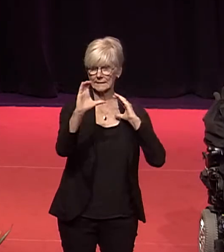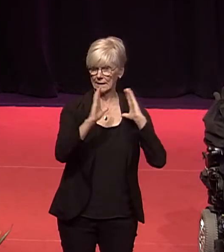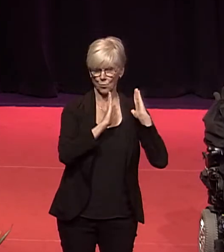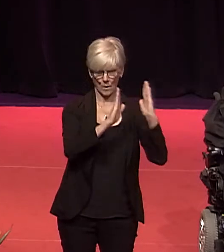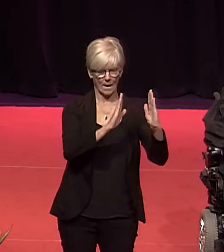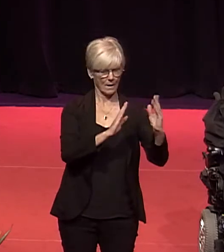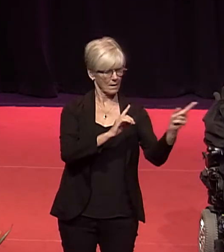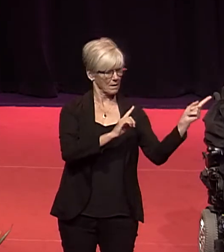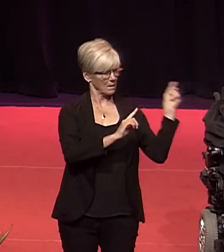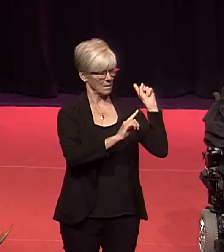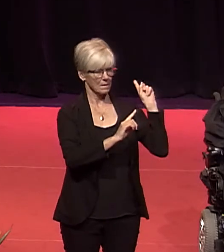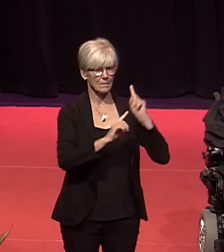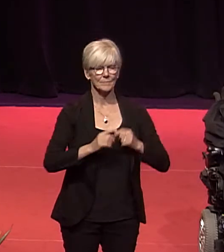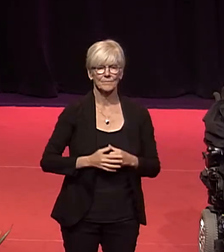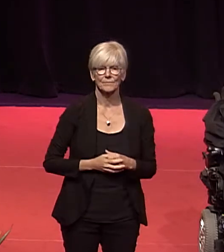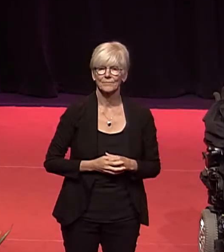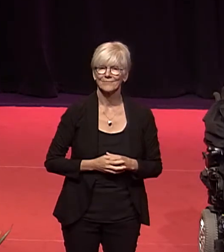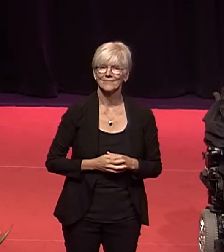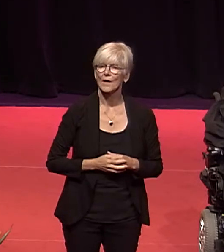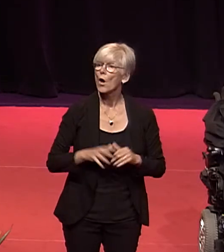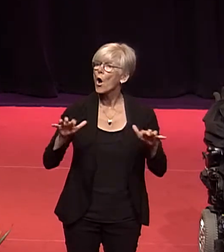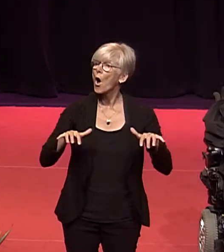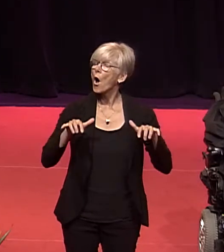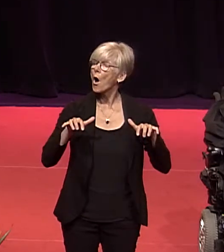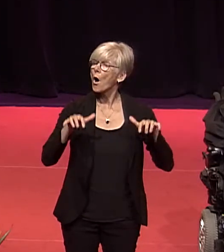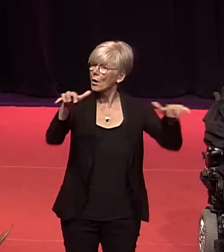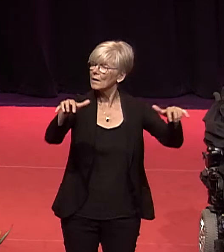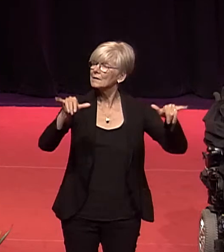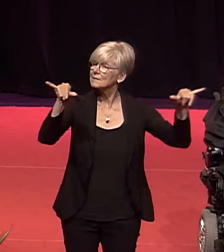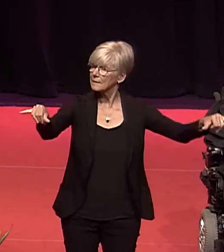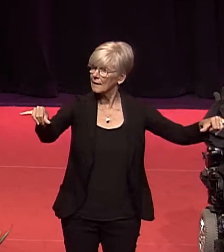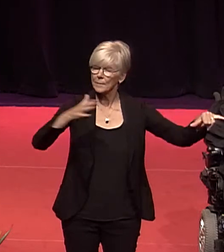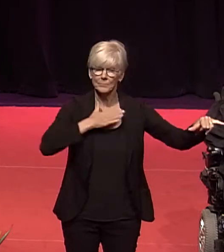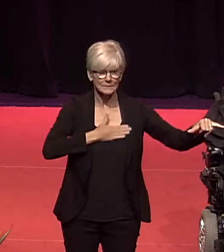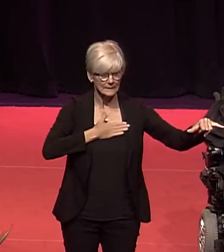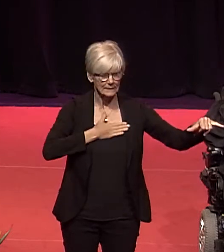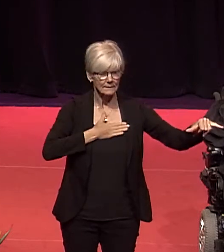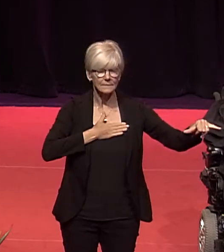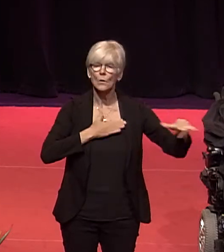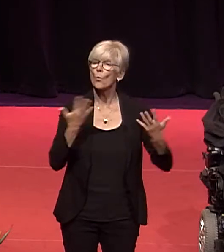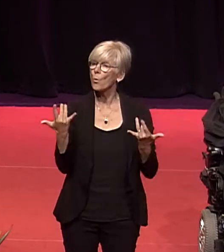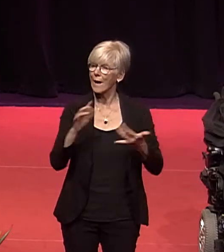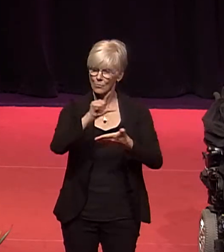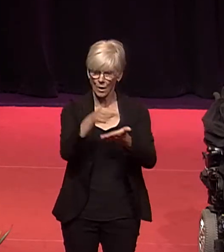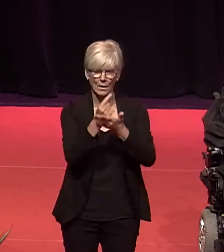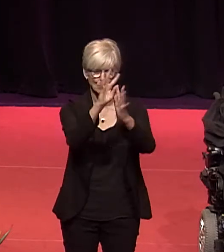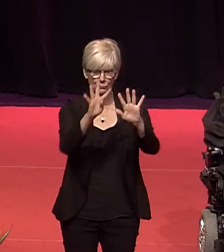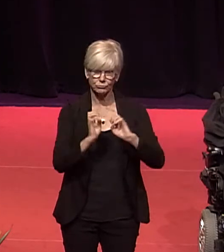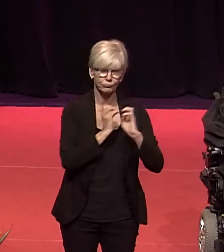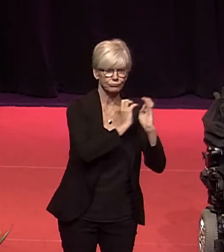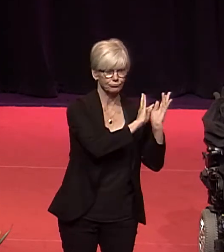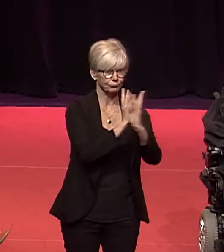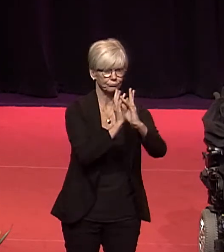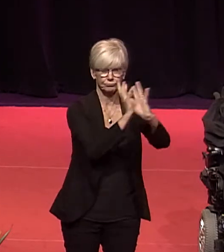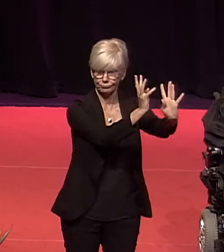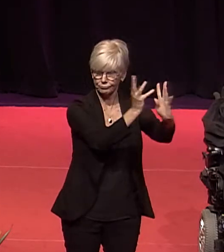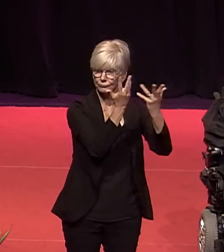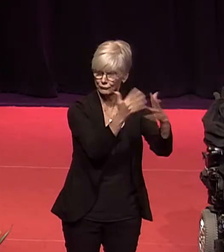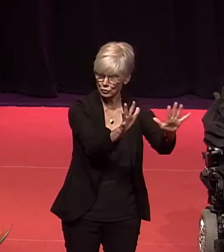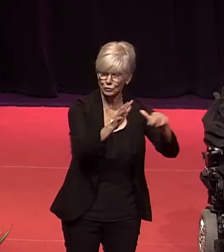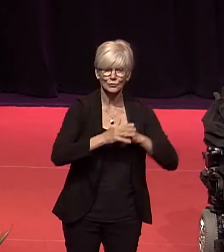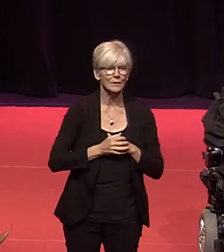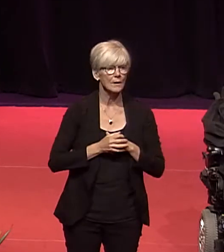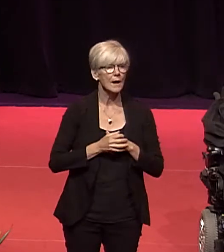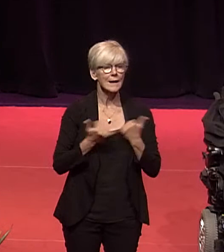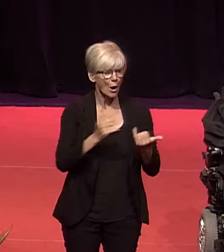in the C-Wing hallway. Audience, we would ask you please remain at your seats until all the graduates have left the theater. And